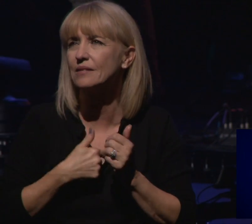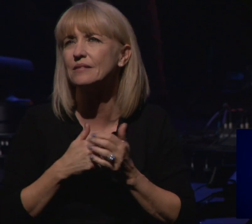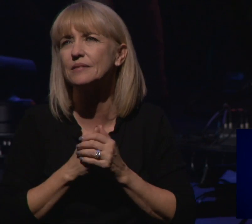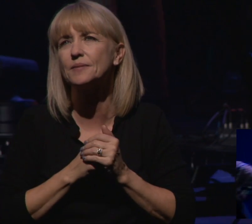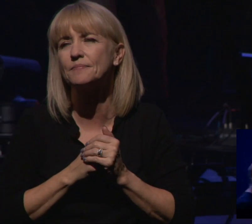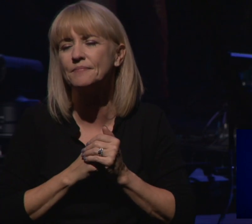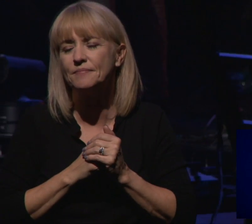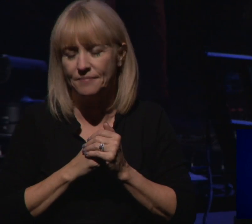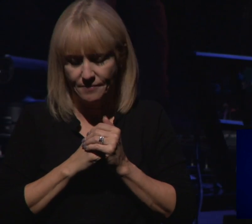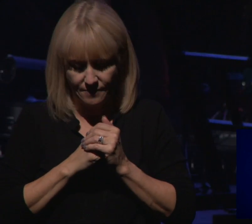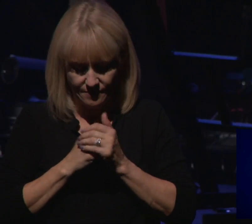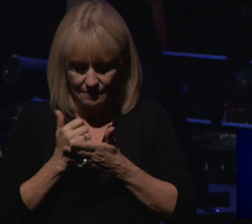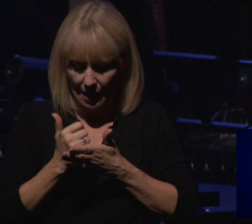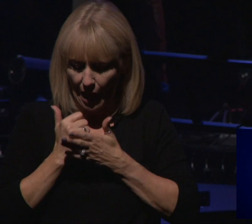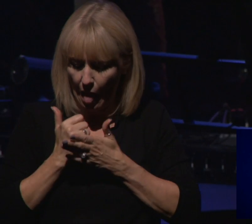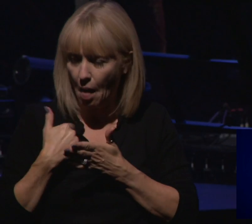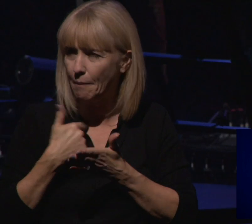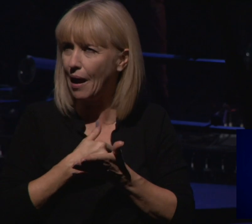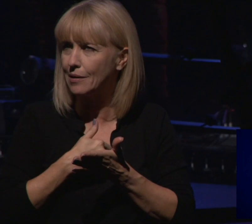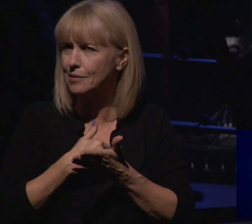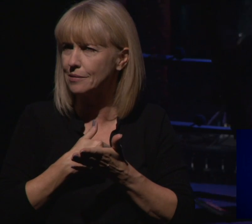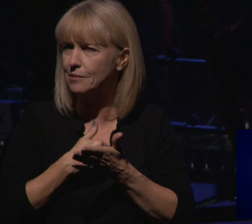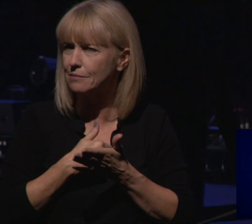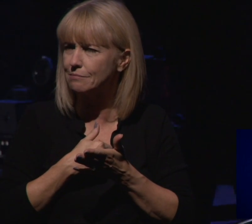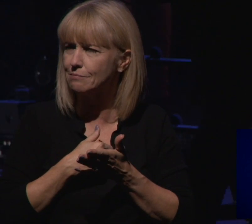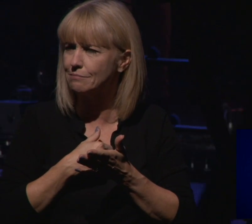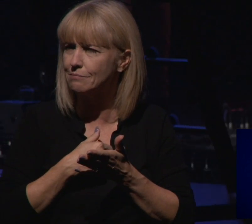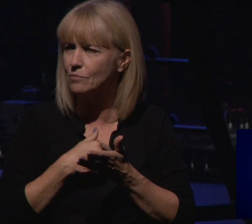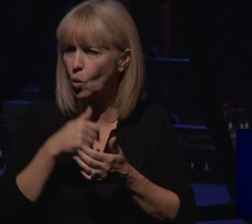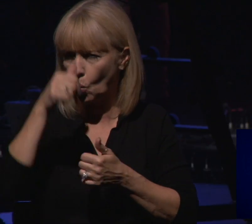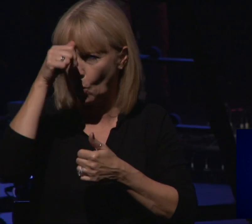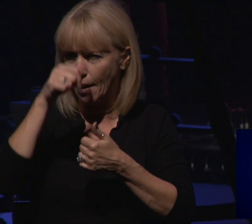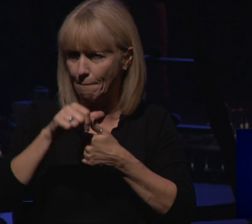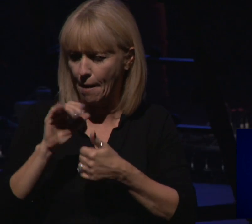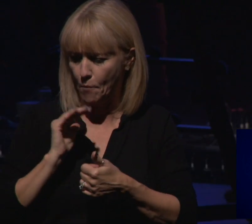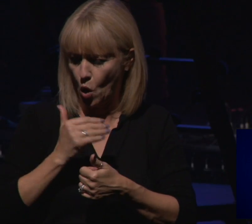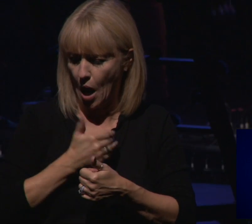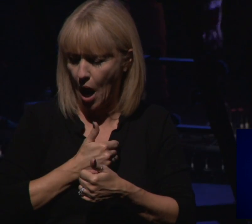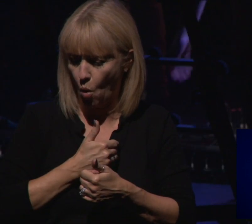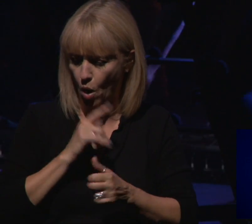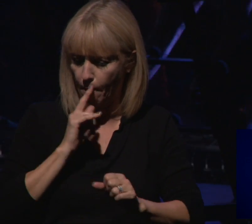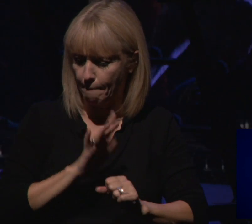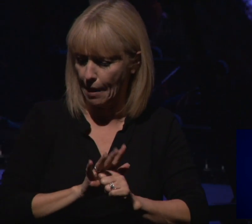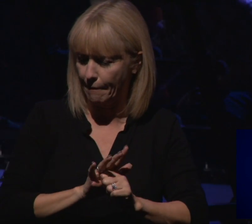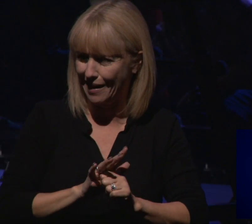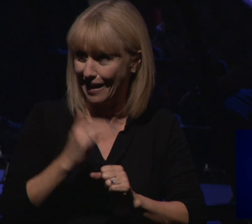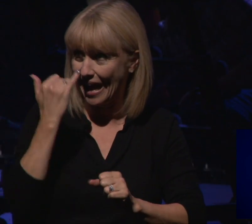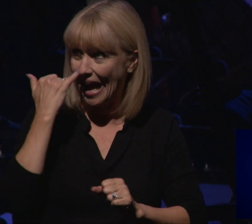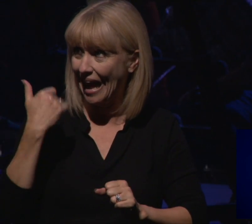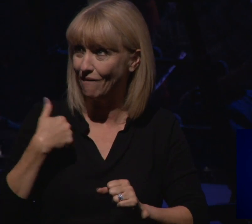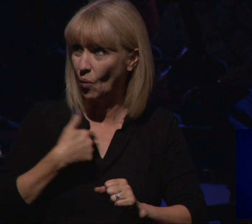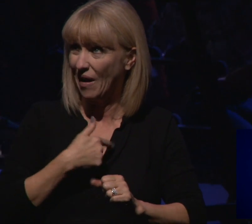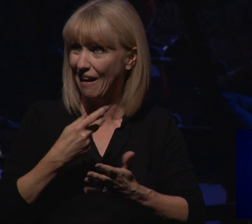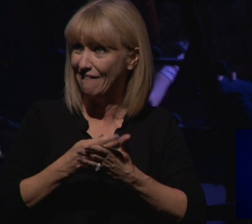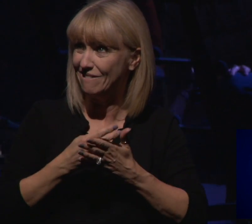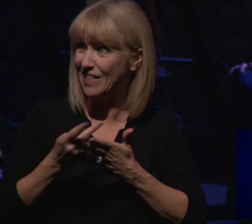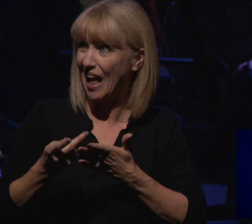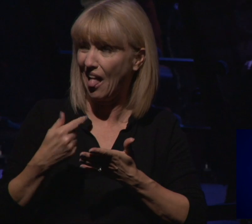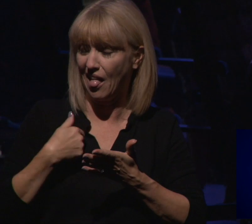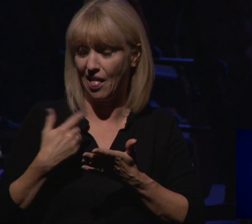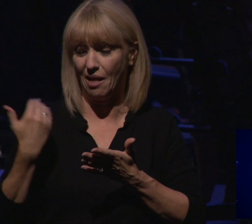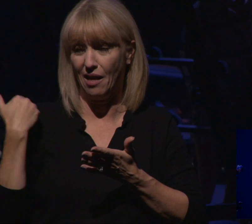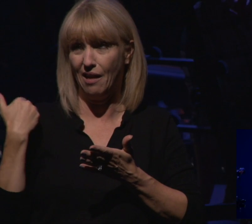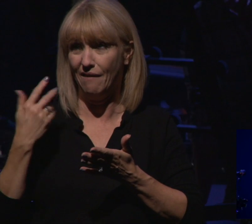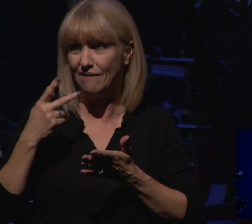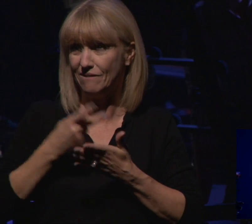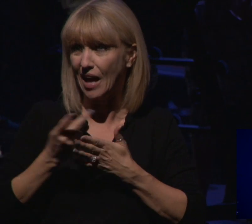And Father, I pray that you would help us take a look at commitments we've made in the past and forgive us when we